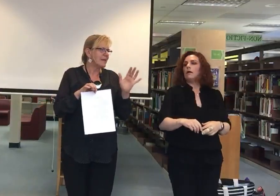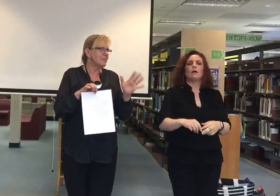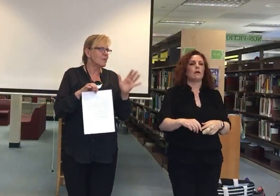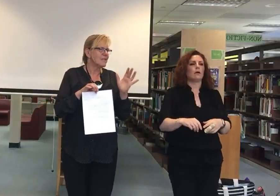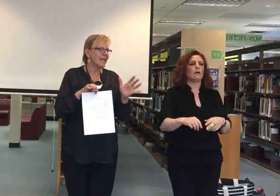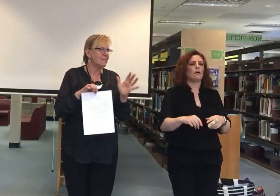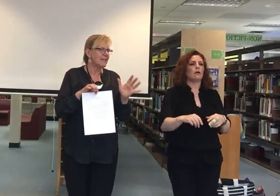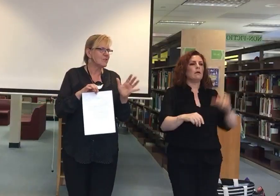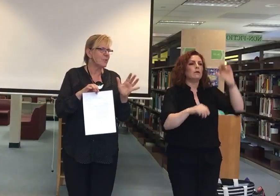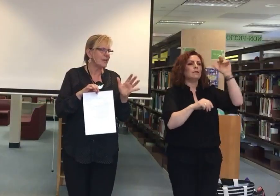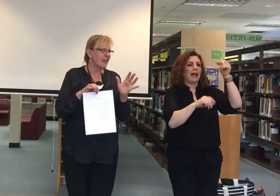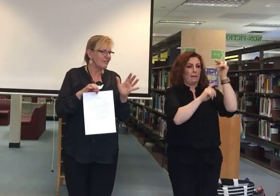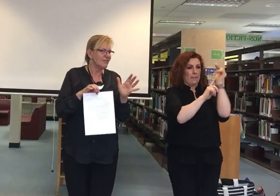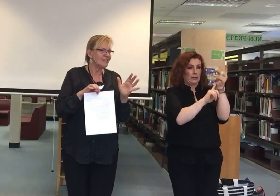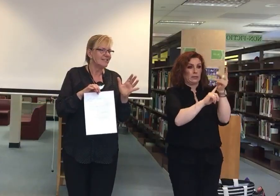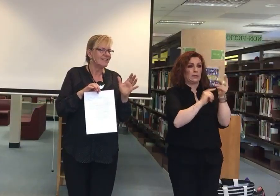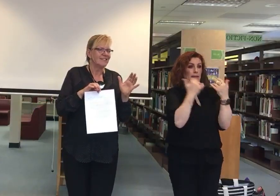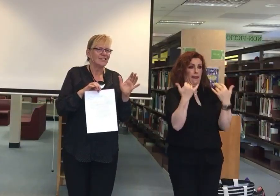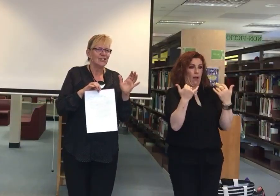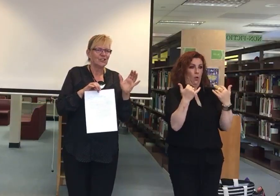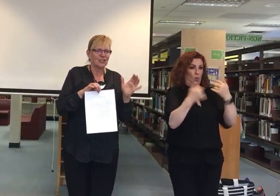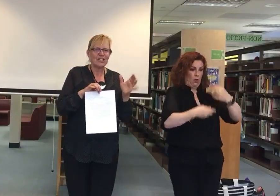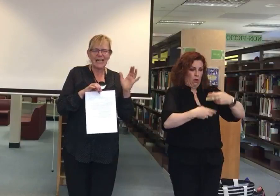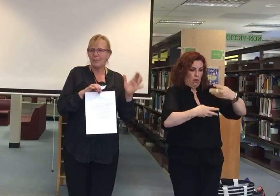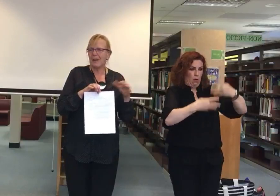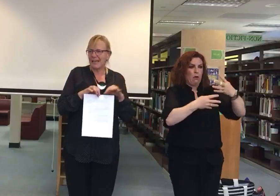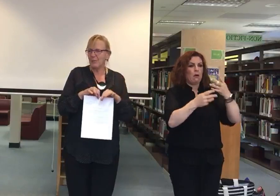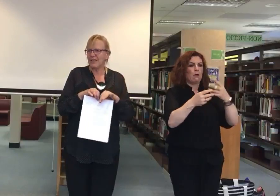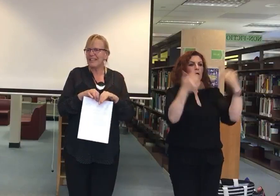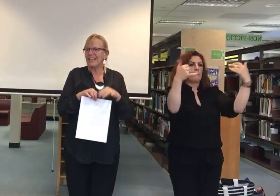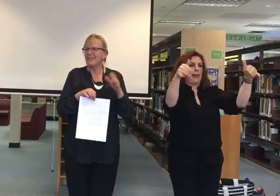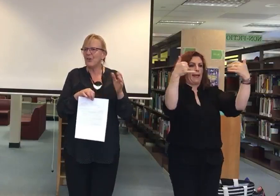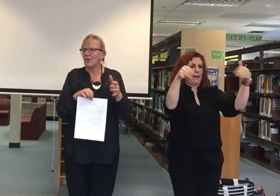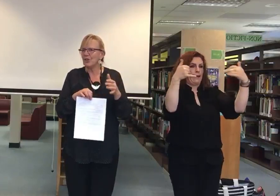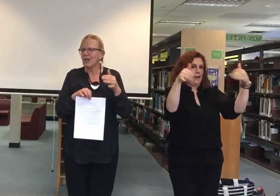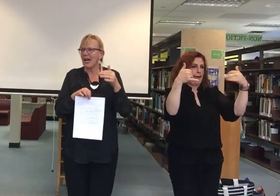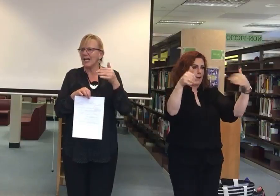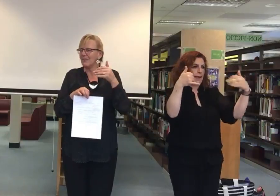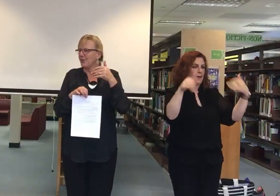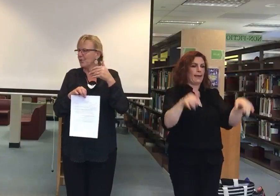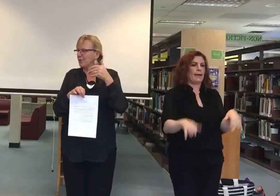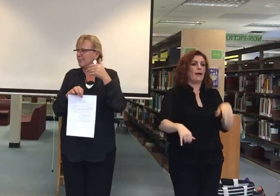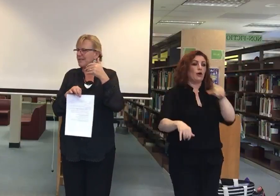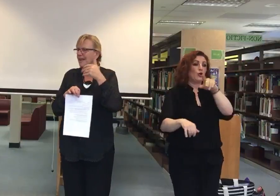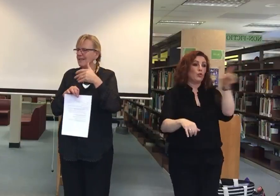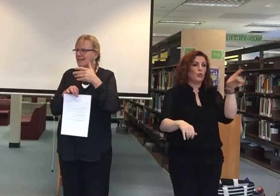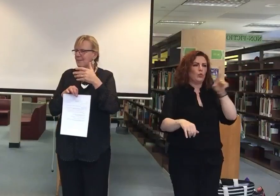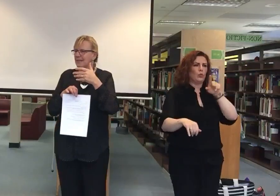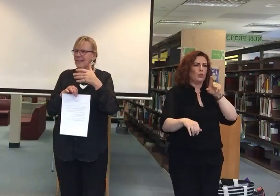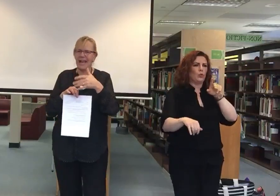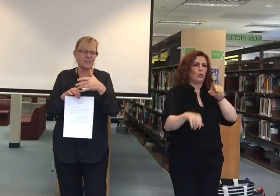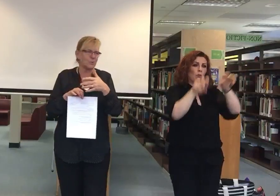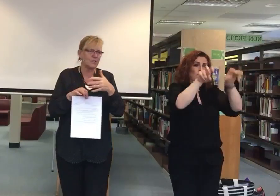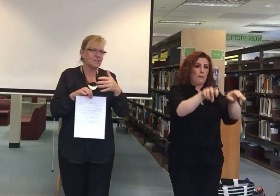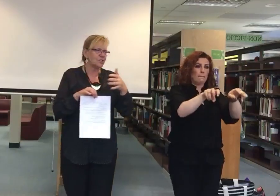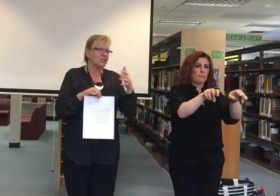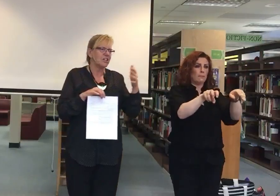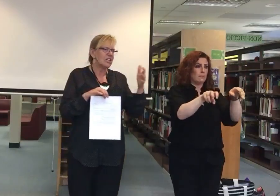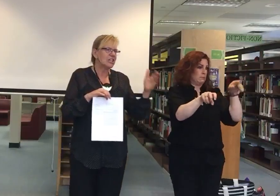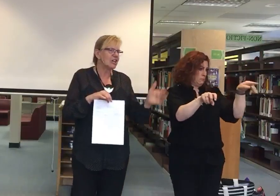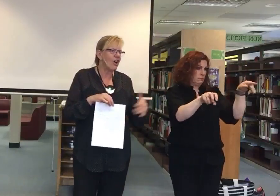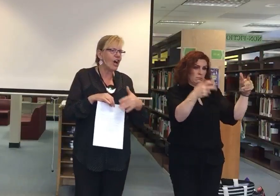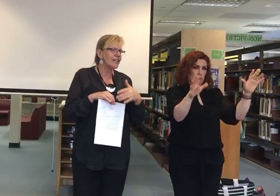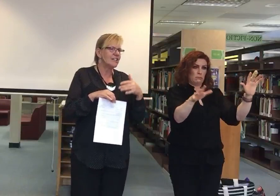But we'll spend about 10 minutes right now, just kind of playing with it. And if you're beside somebody that has one,